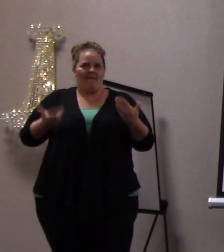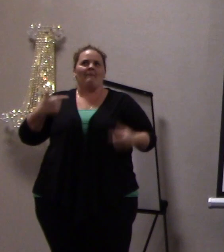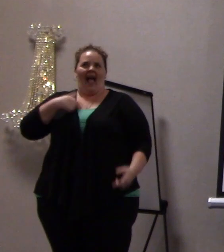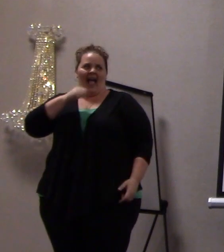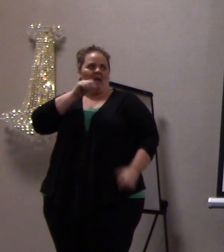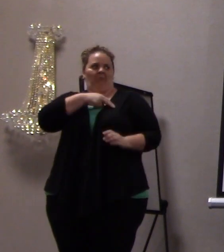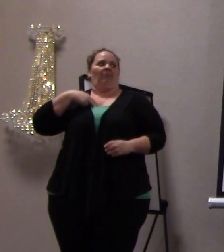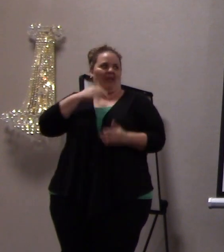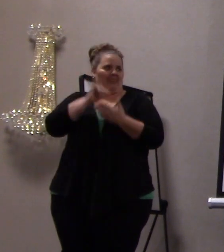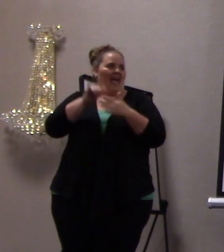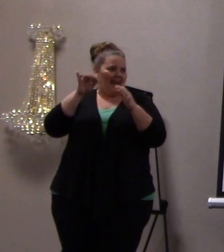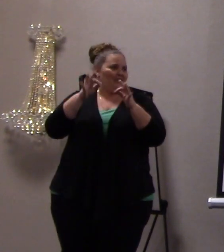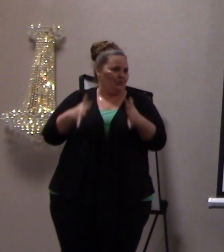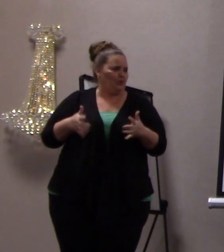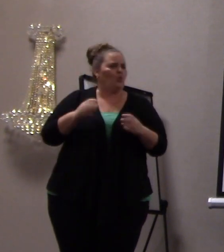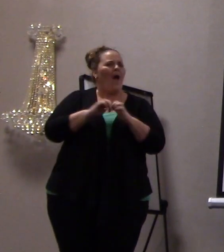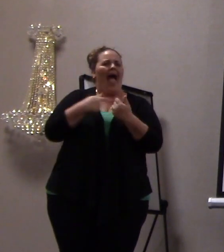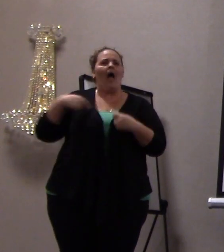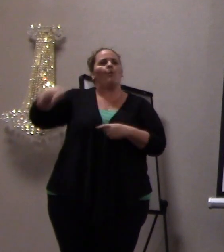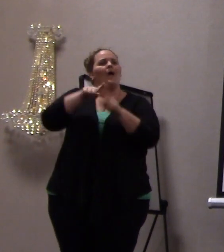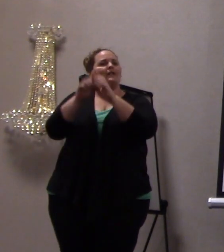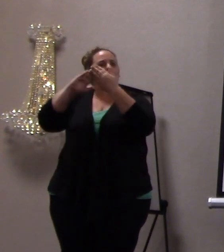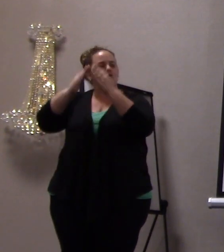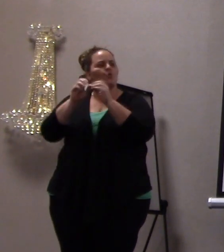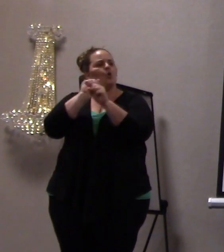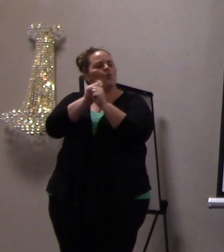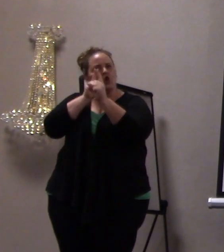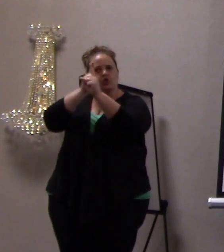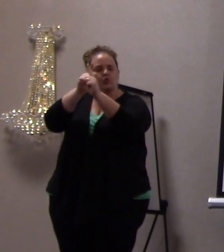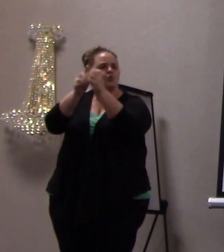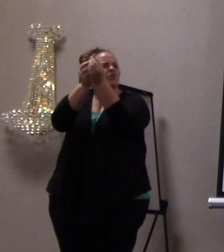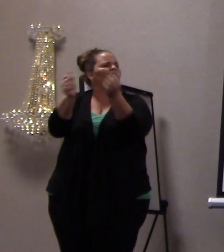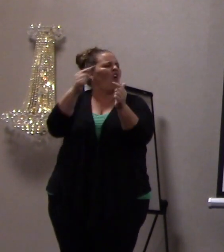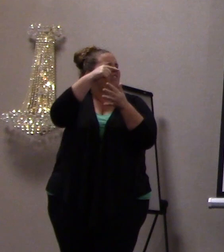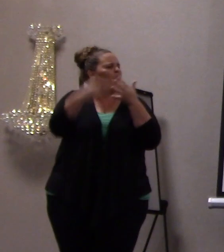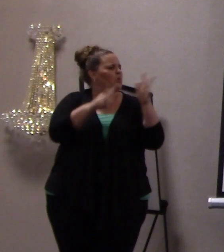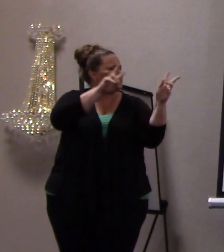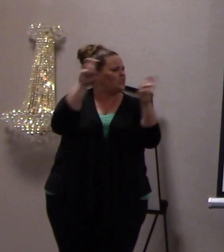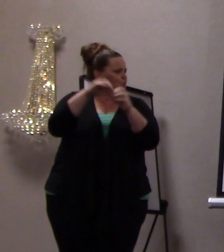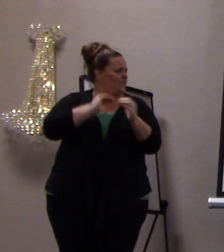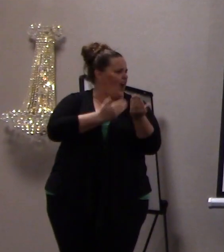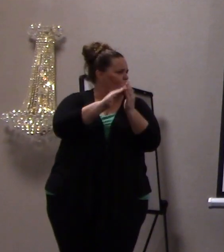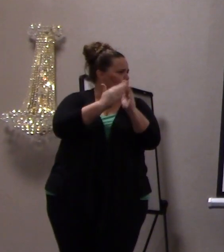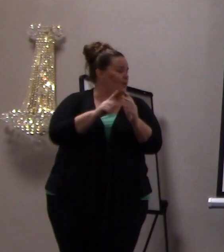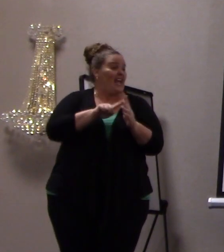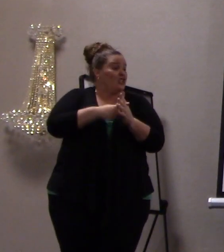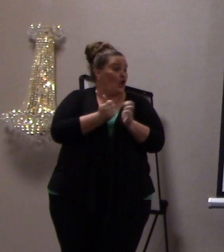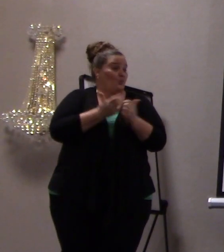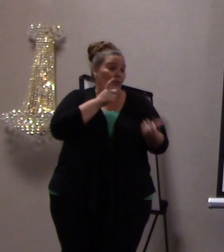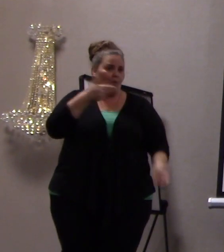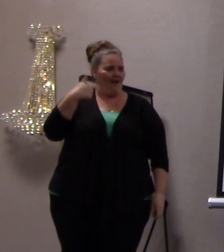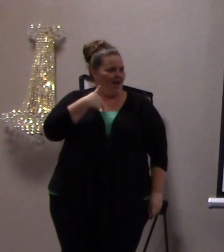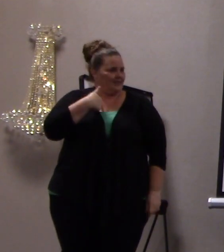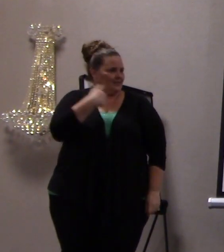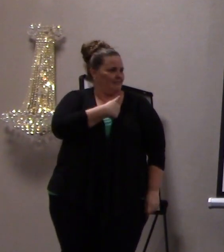interpreter. So the idea is, how do we as a community work towards resolving those issues in our own community? And it starts with us,